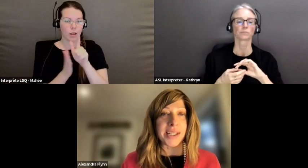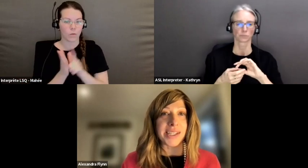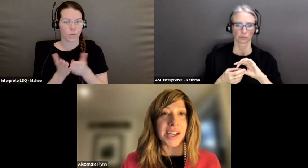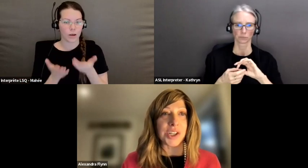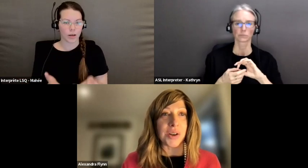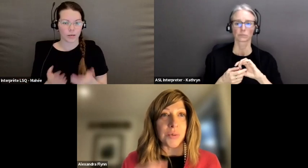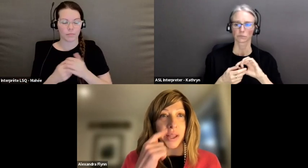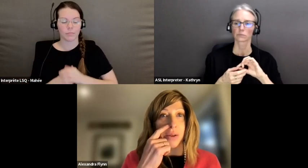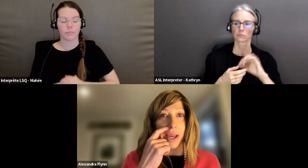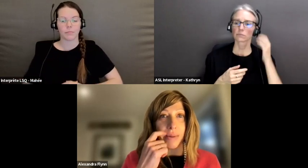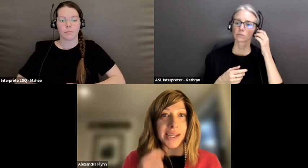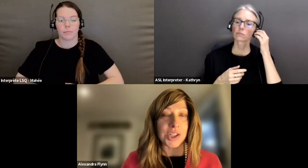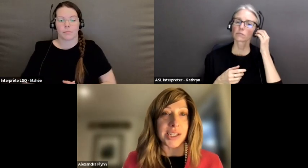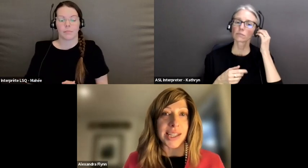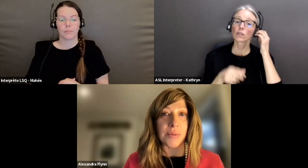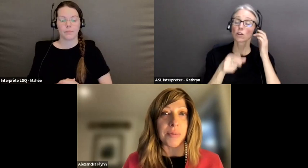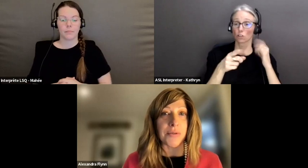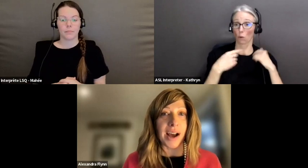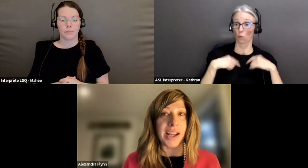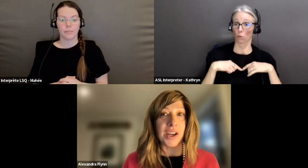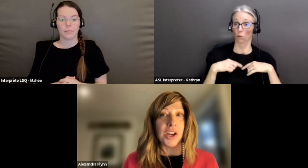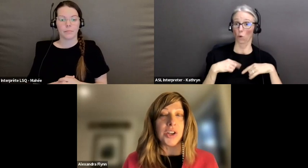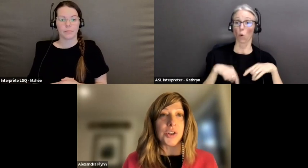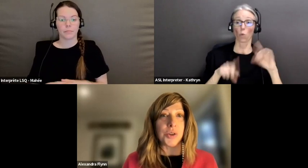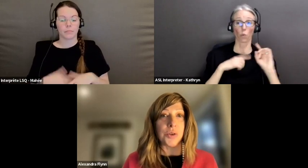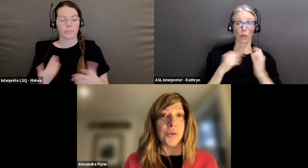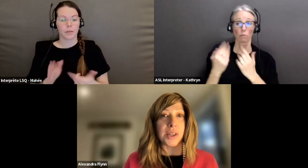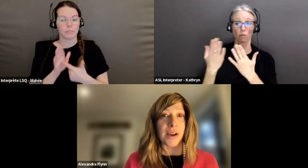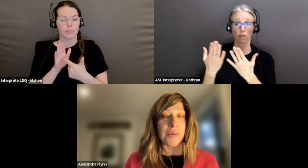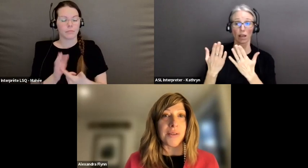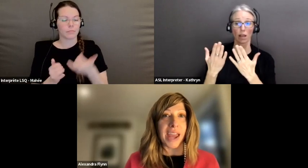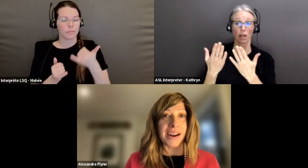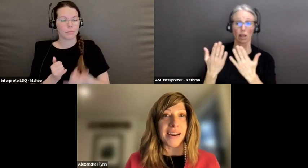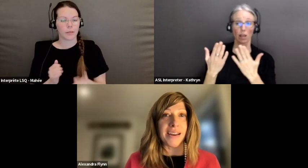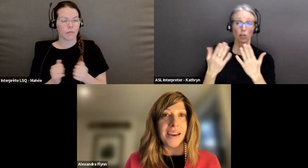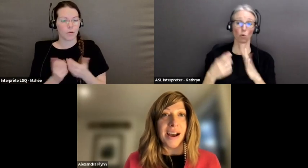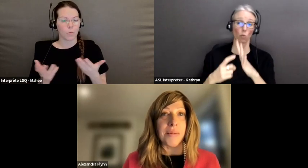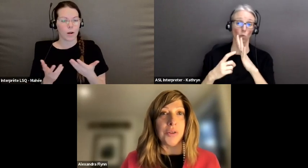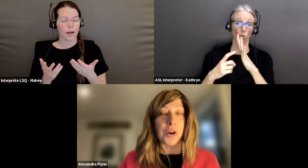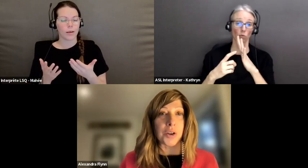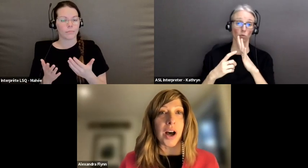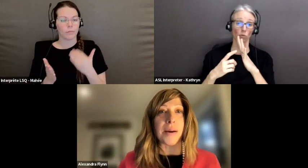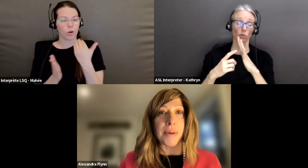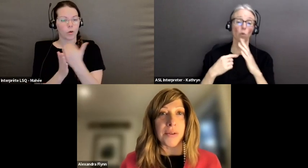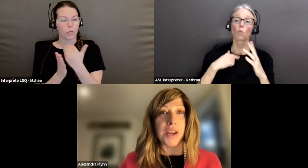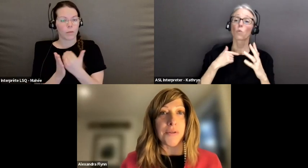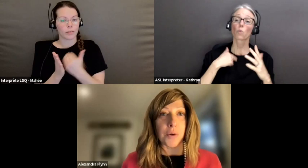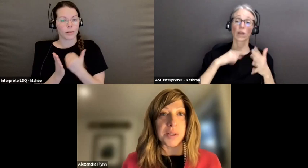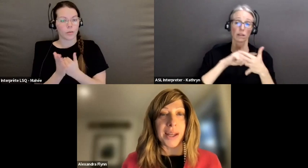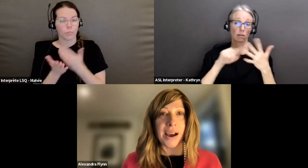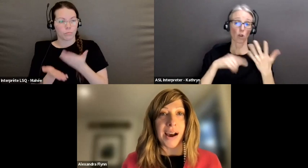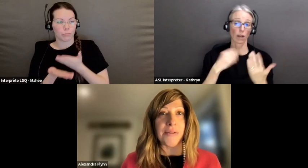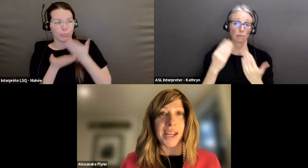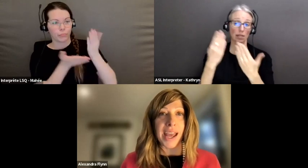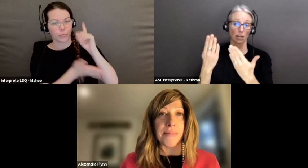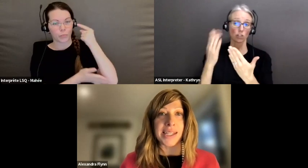our presentation with the recommendations that we provide to the Government of Canada. I mean, you've heard a lot about the